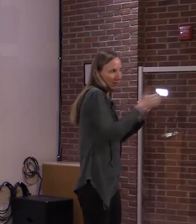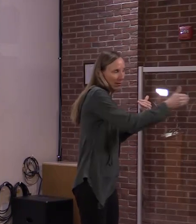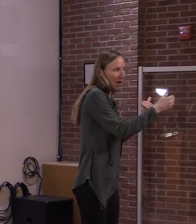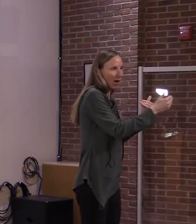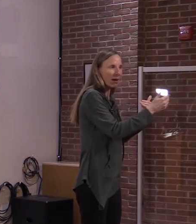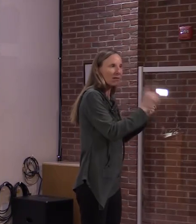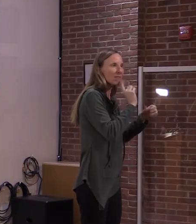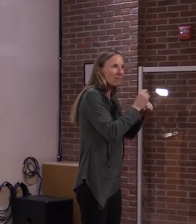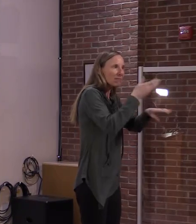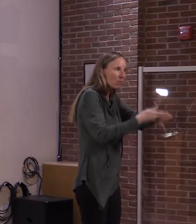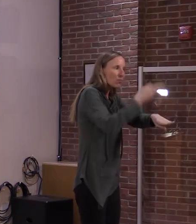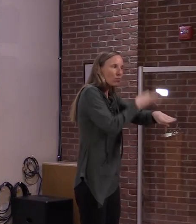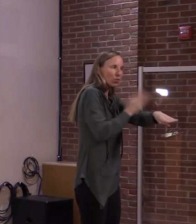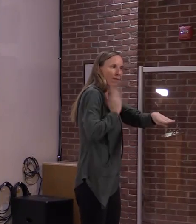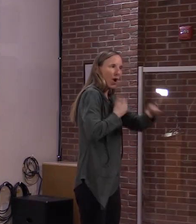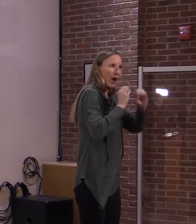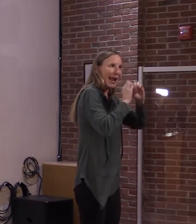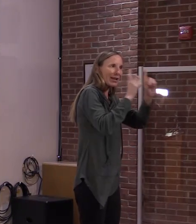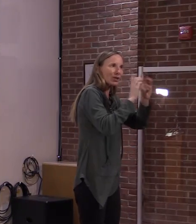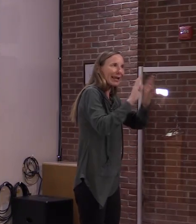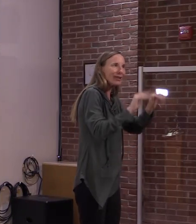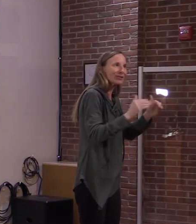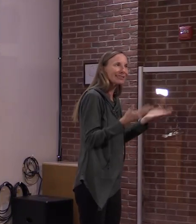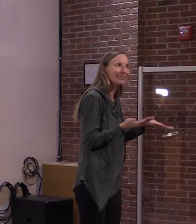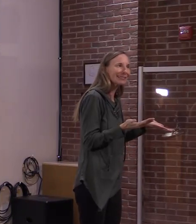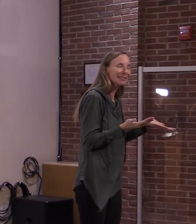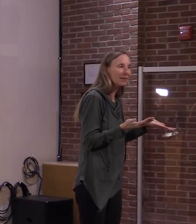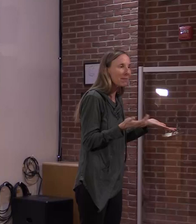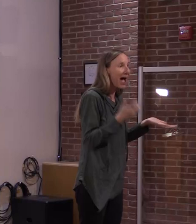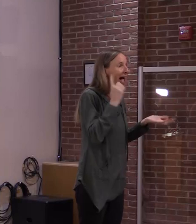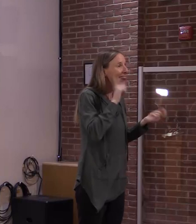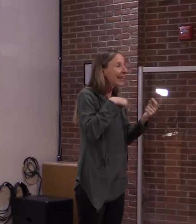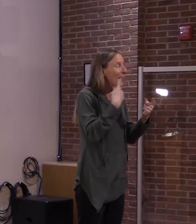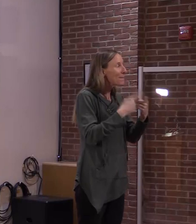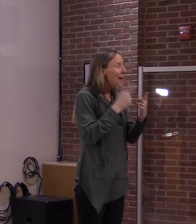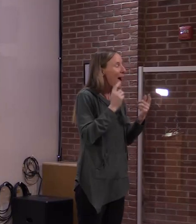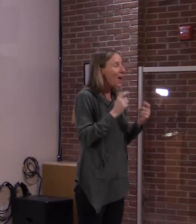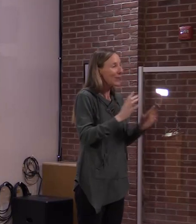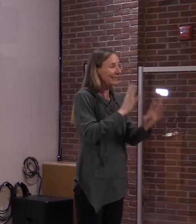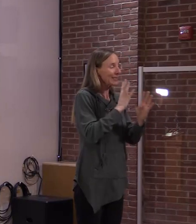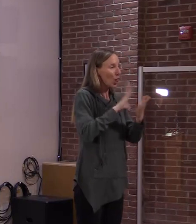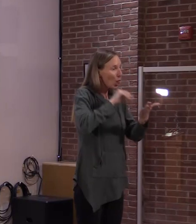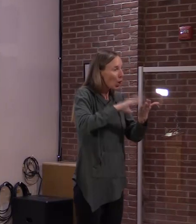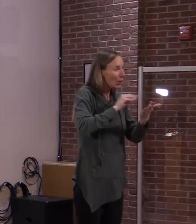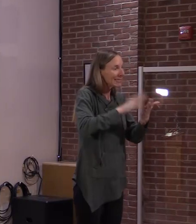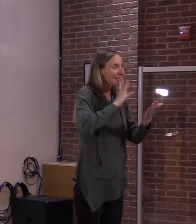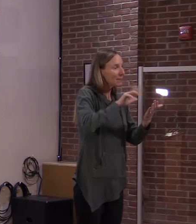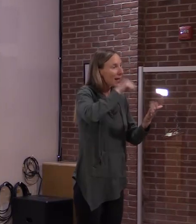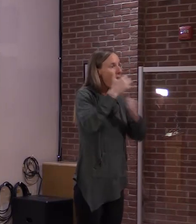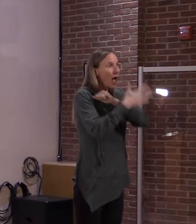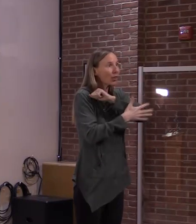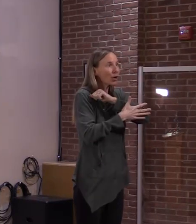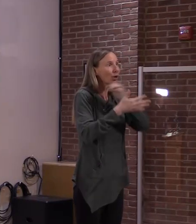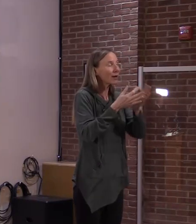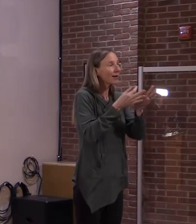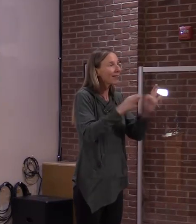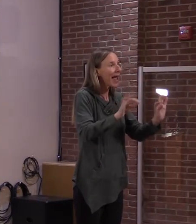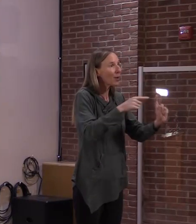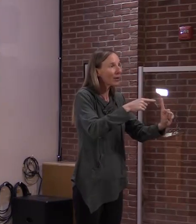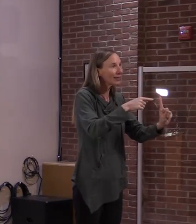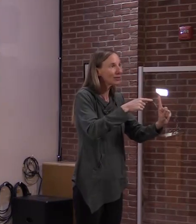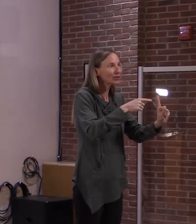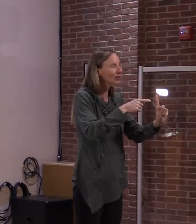enhance our education system. Think about like foreign languages. Not every school can have an